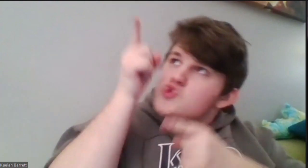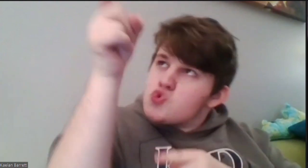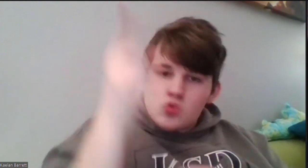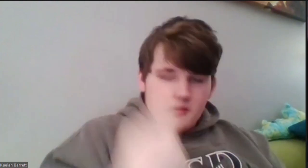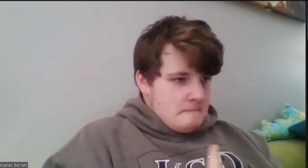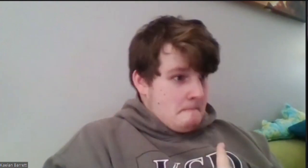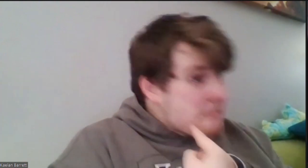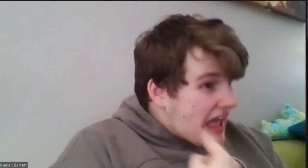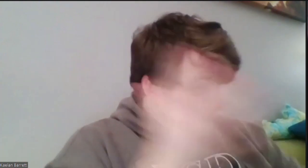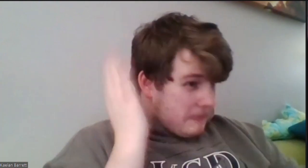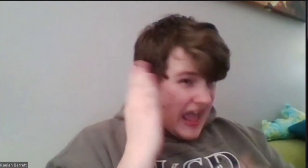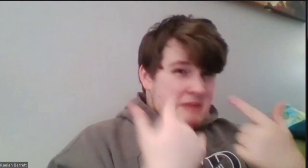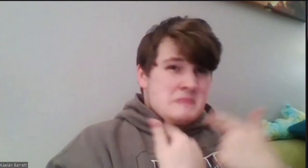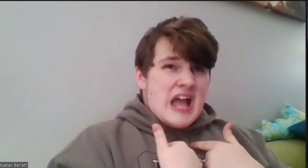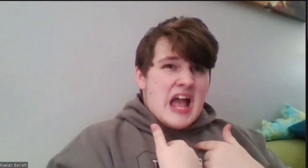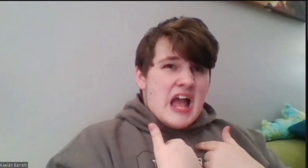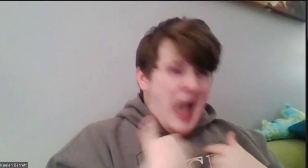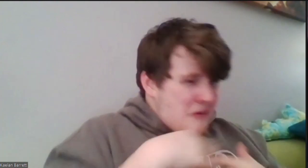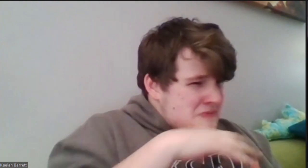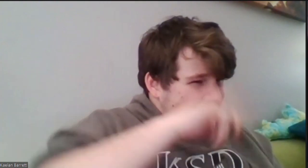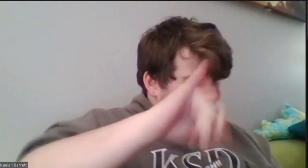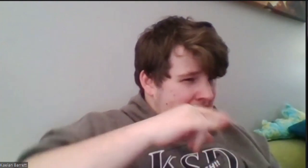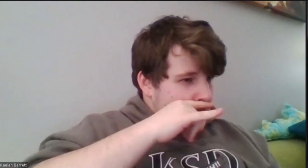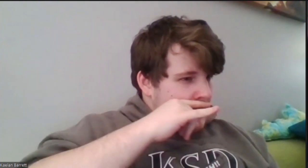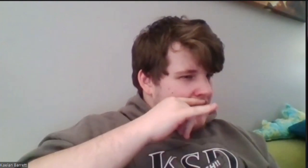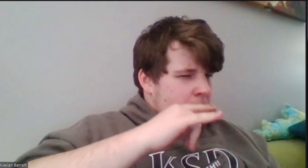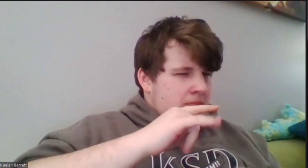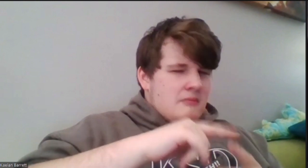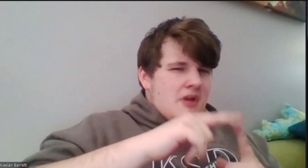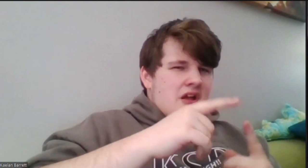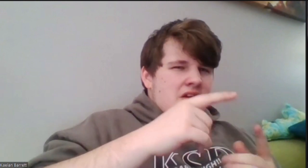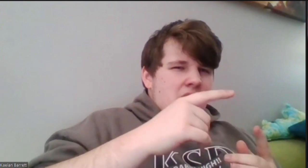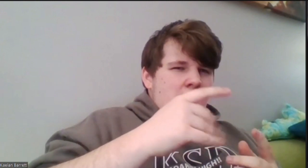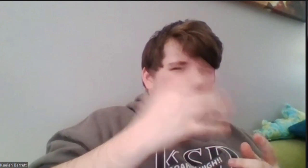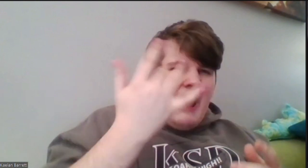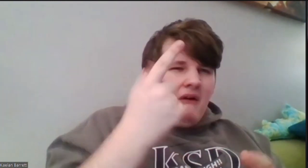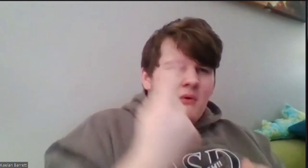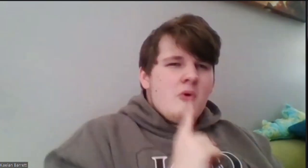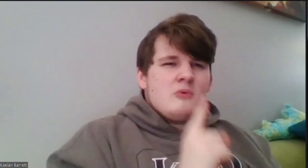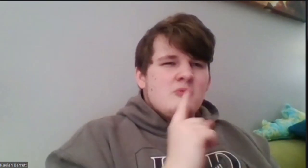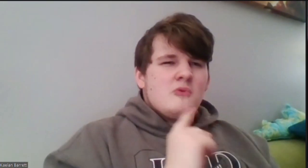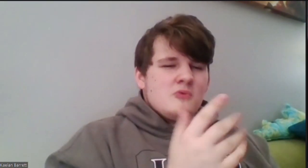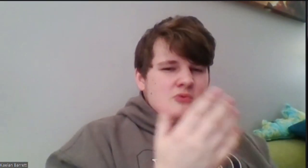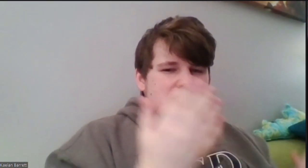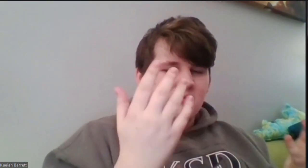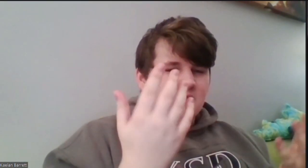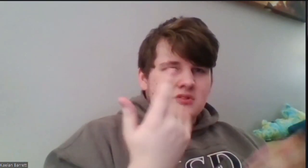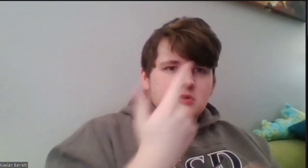that's you. As a boy. Me? No, I was just a kid.